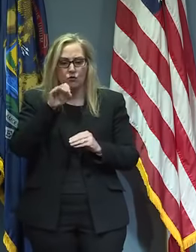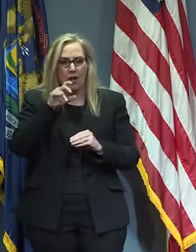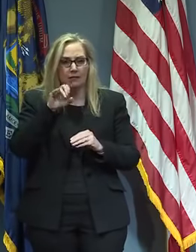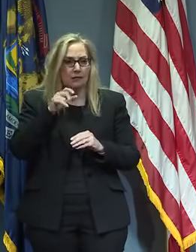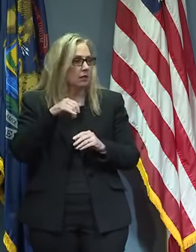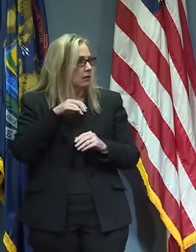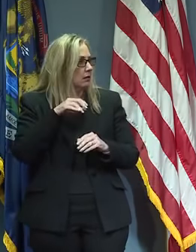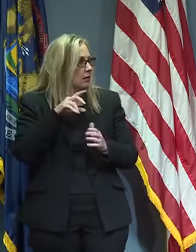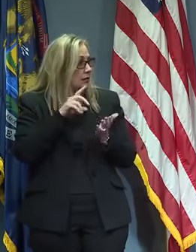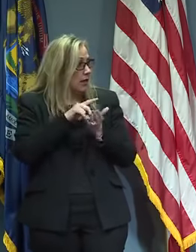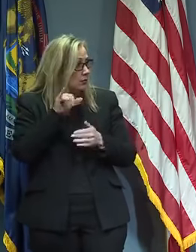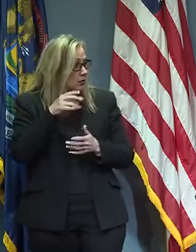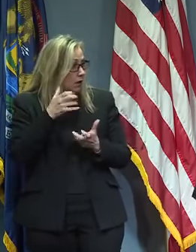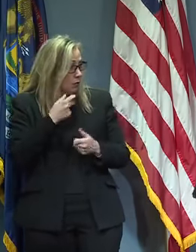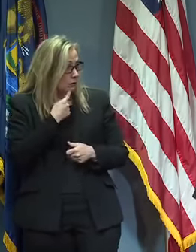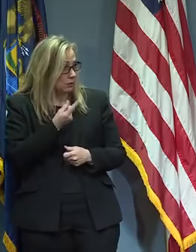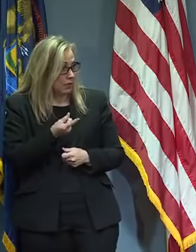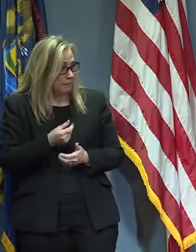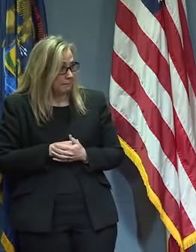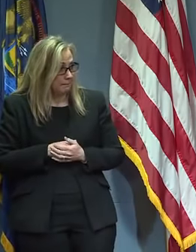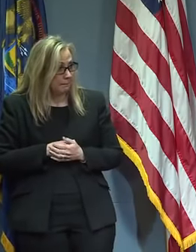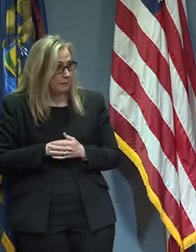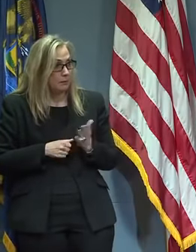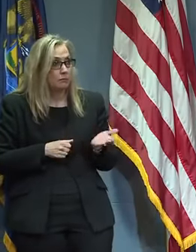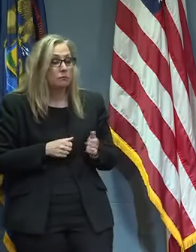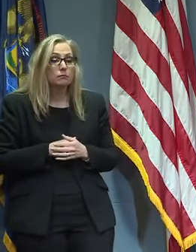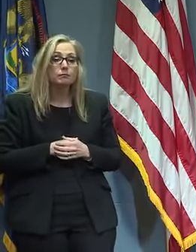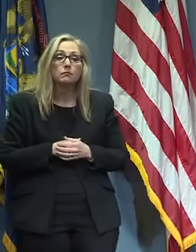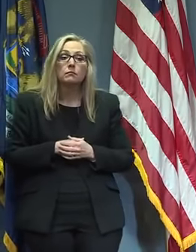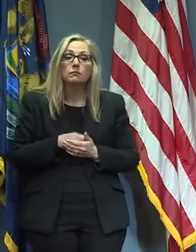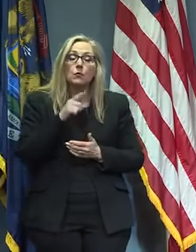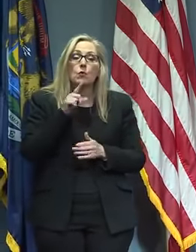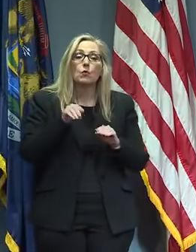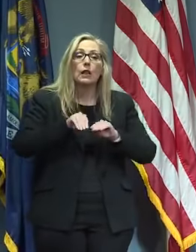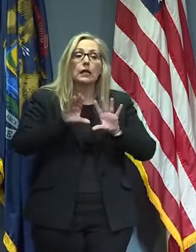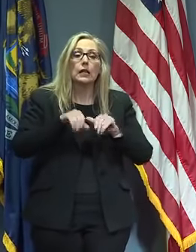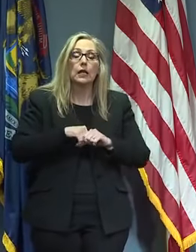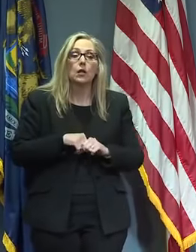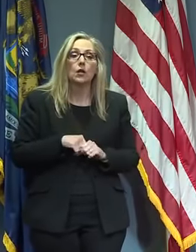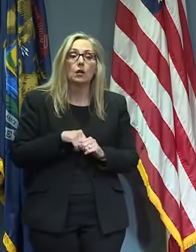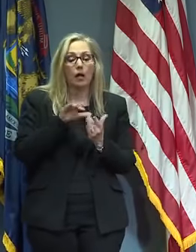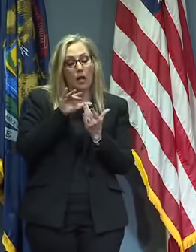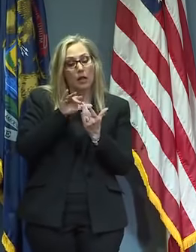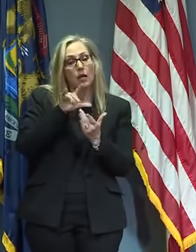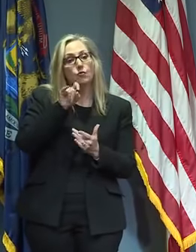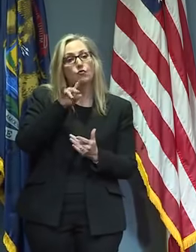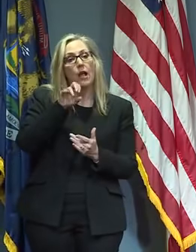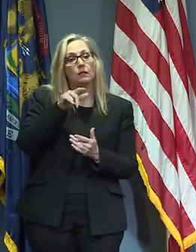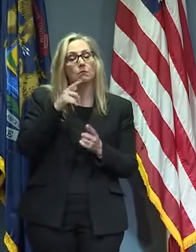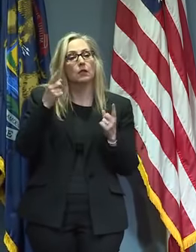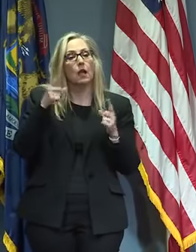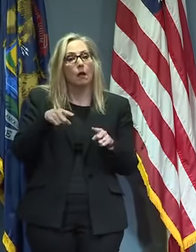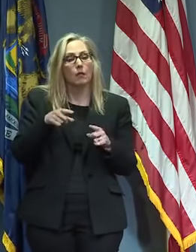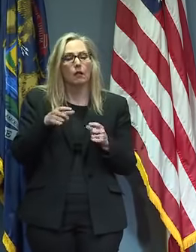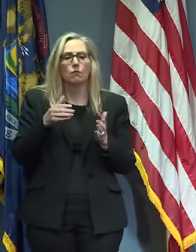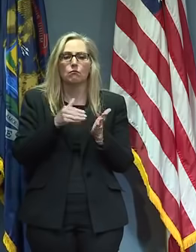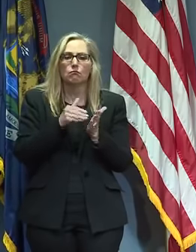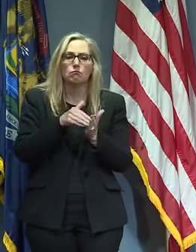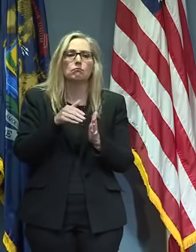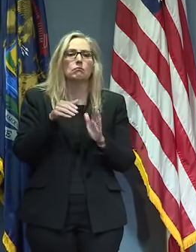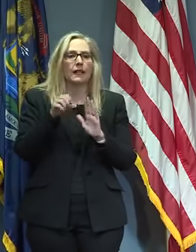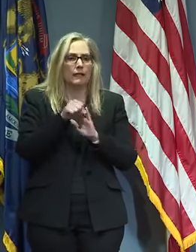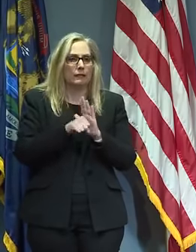J, you want to? Okay. Yes, so to be very clear, contact tracing has been going on in the state. We already